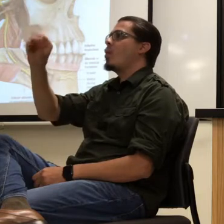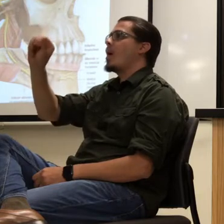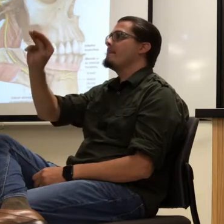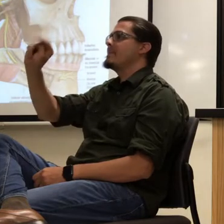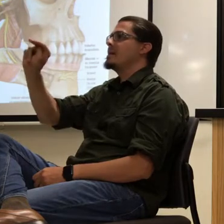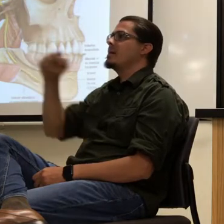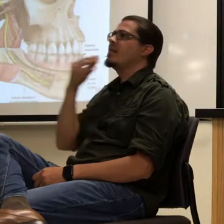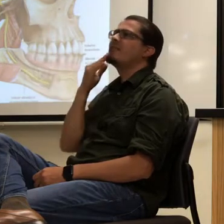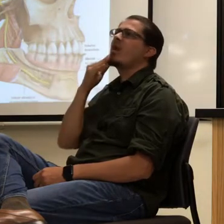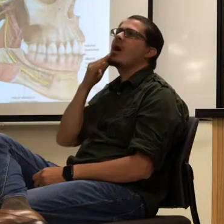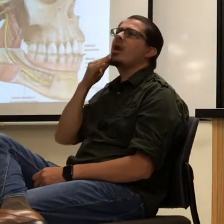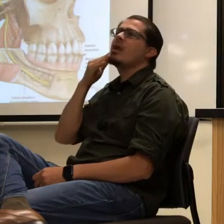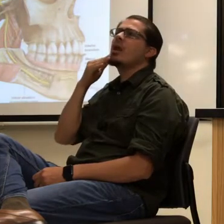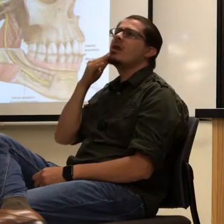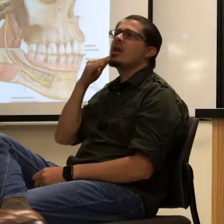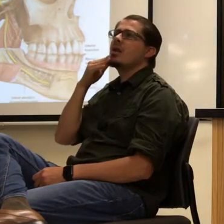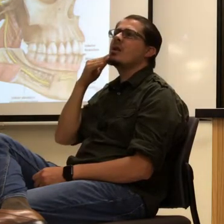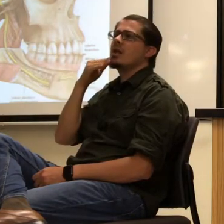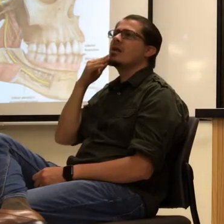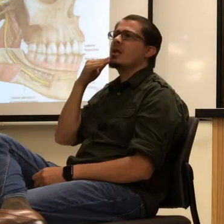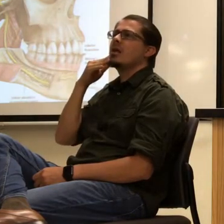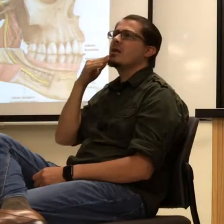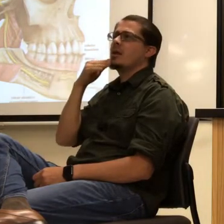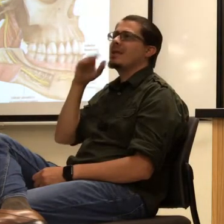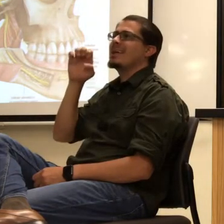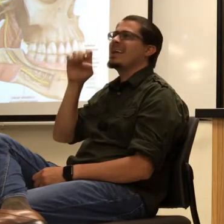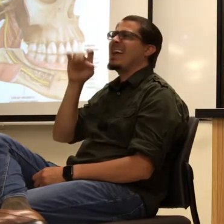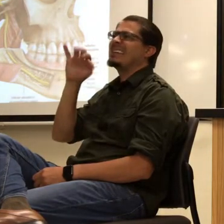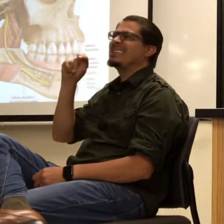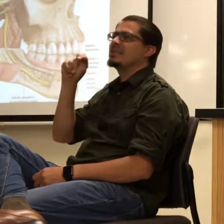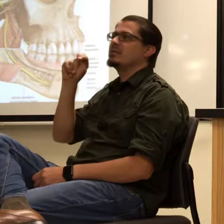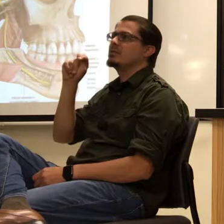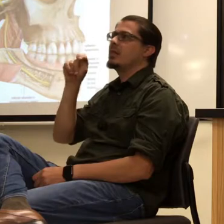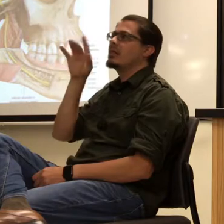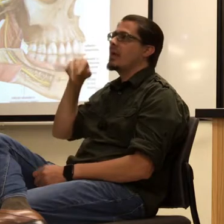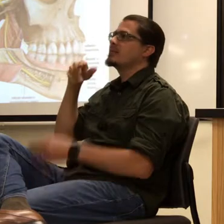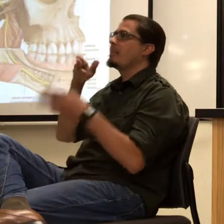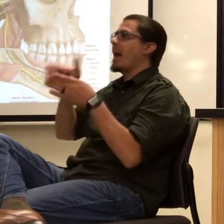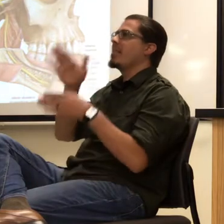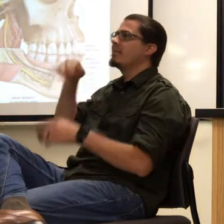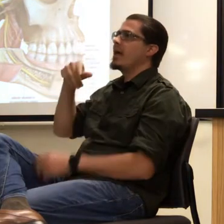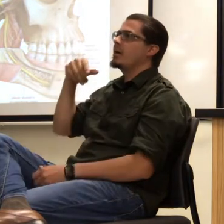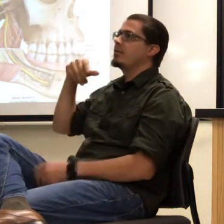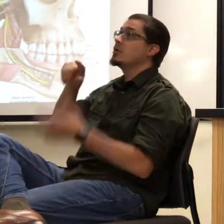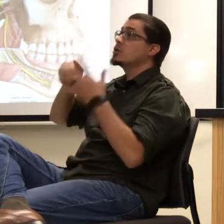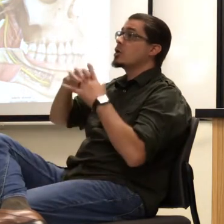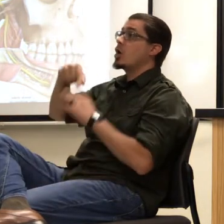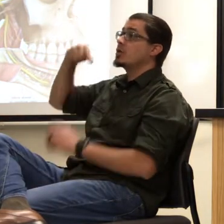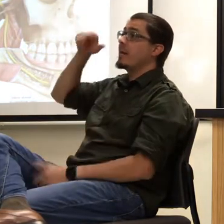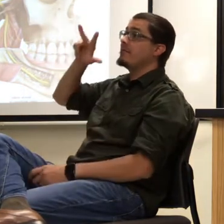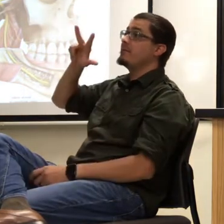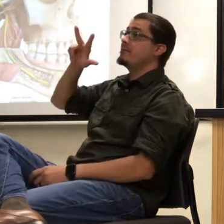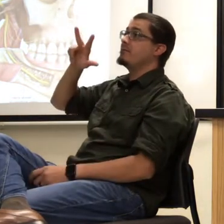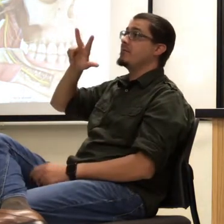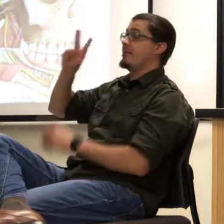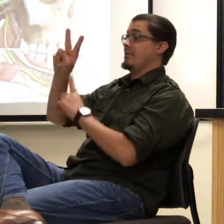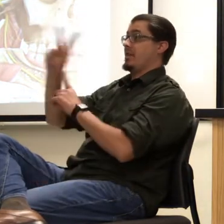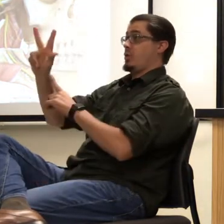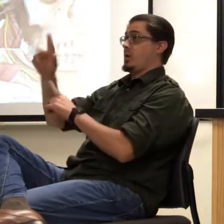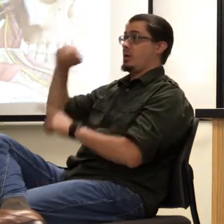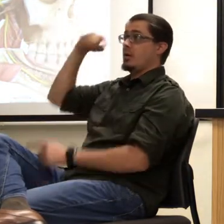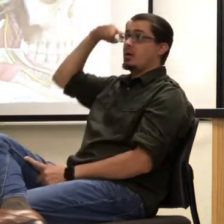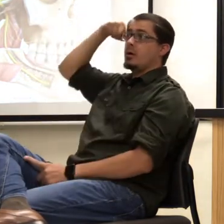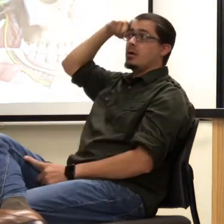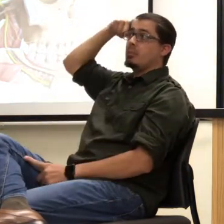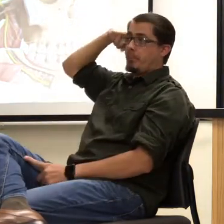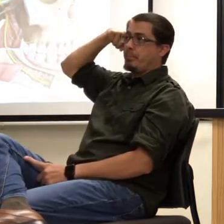in the front there. So that's kind of the course of that nerve. Starts off as V3, it enters the